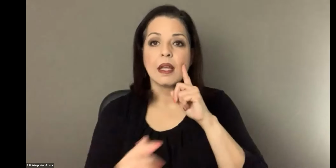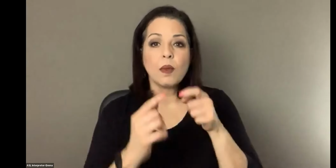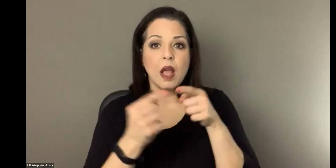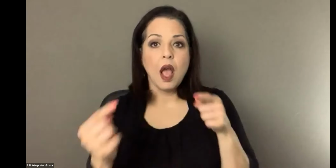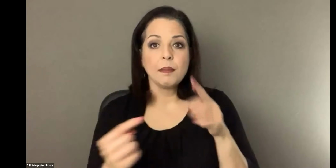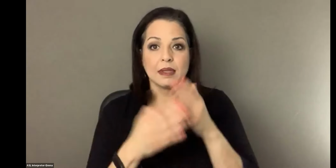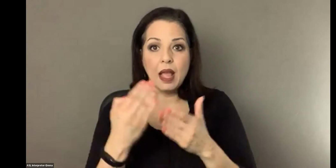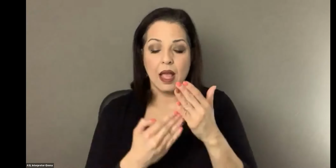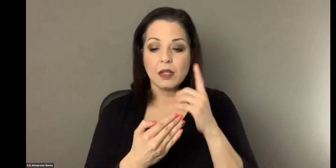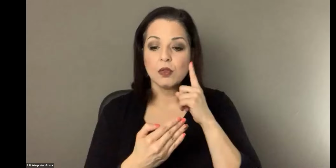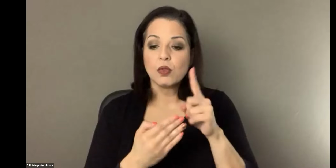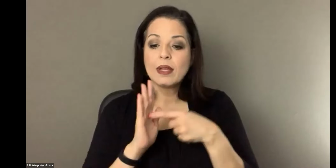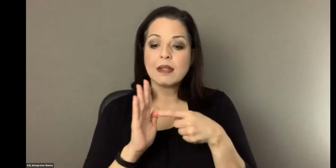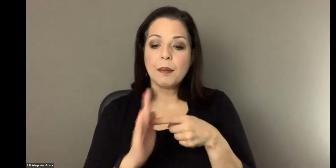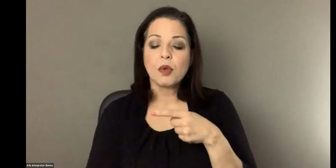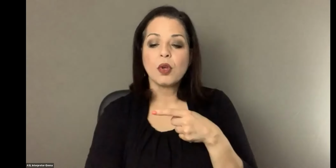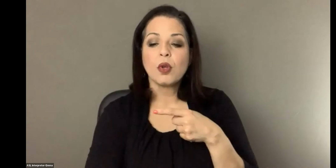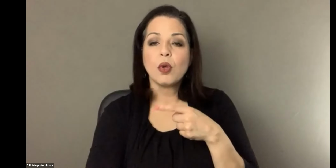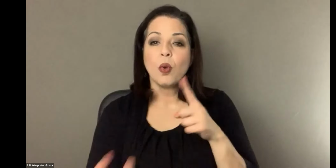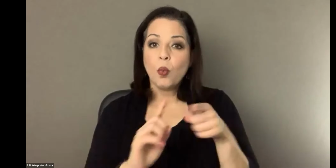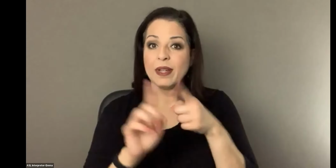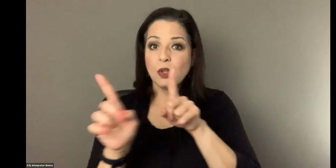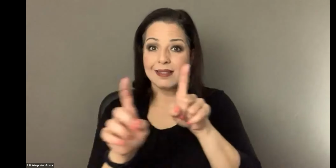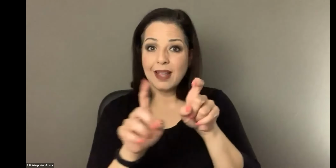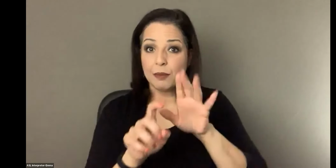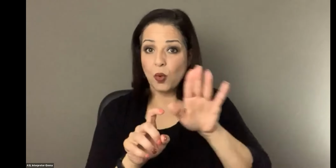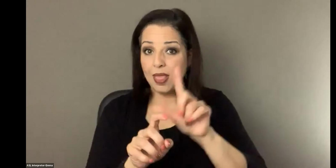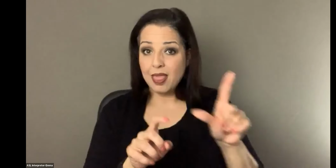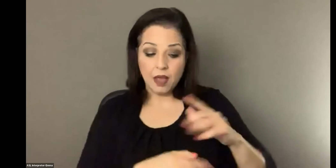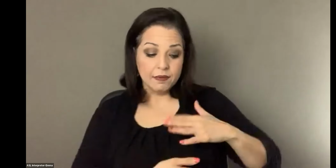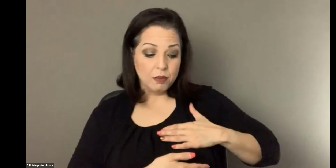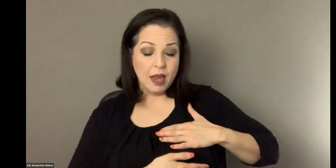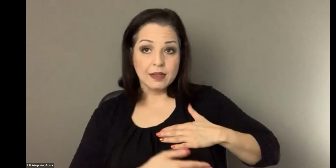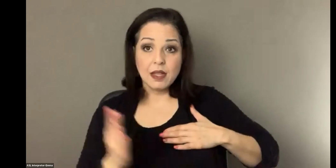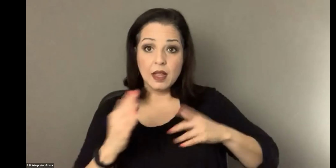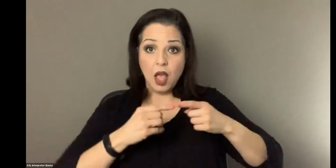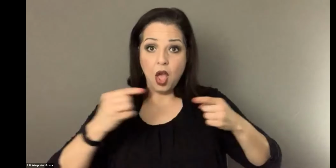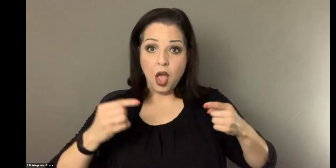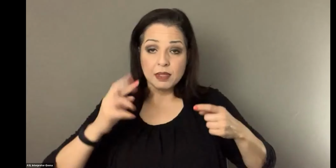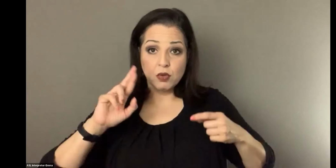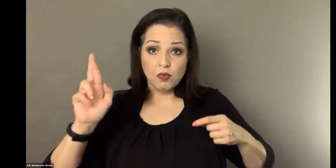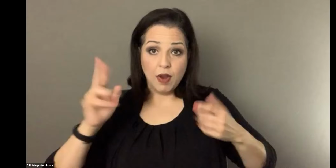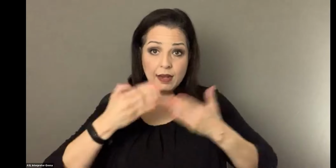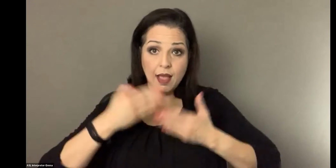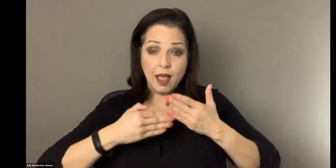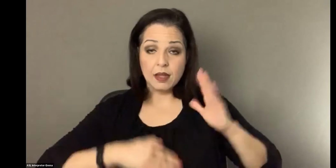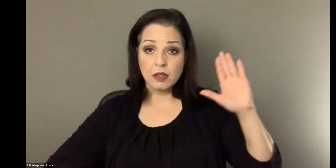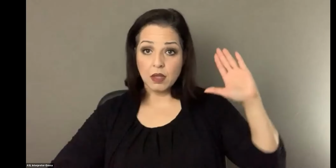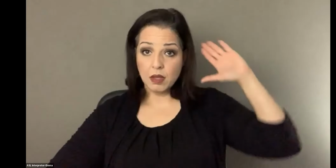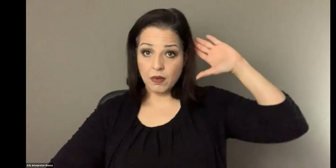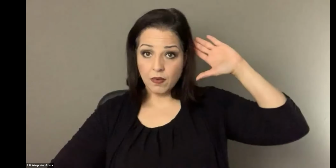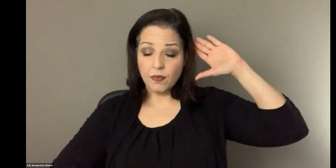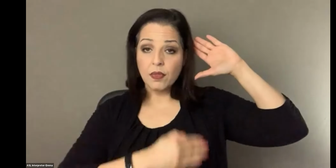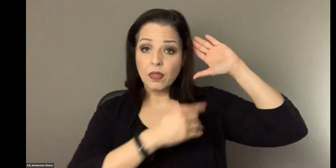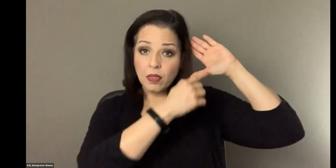So for example, when you're examining your left breast, I want you to raise your upper